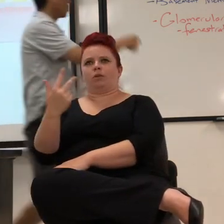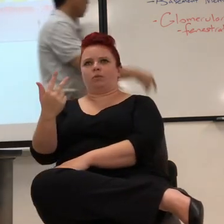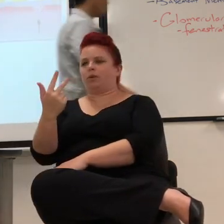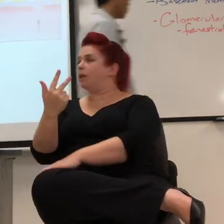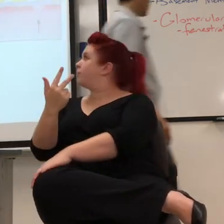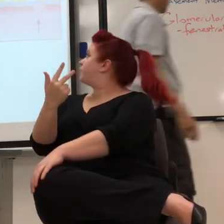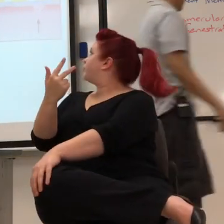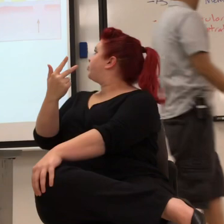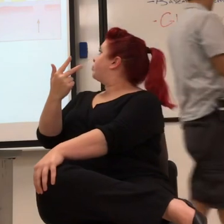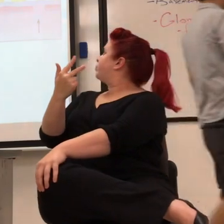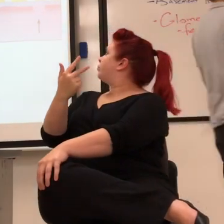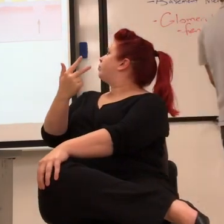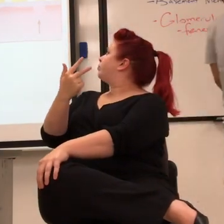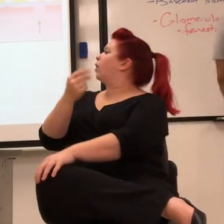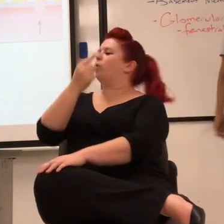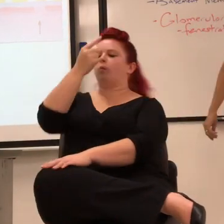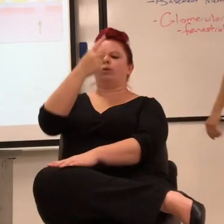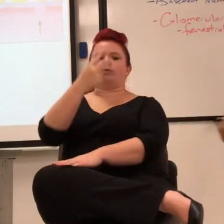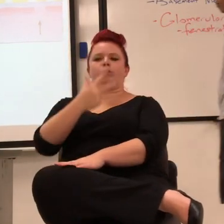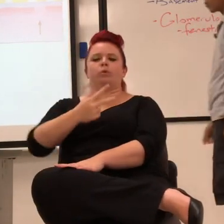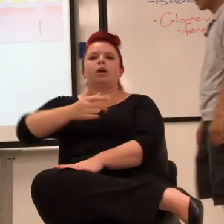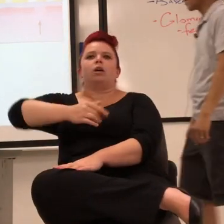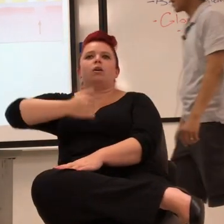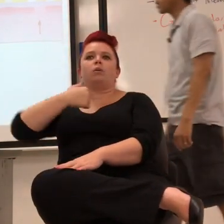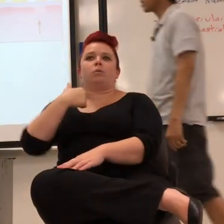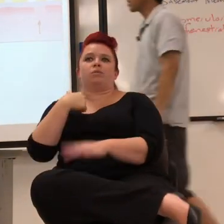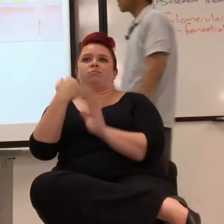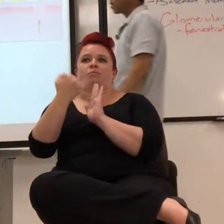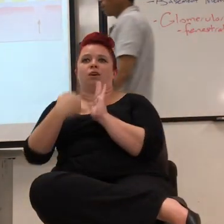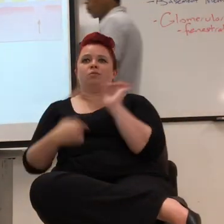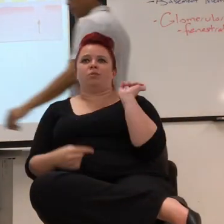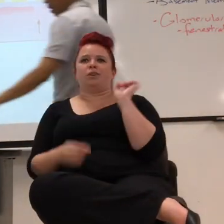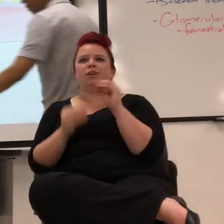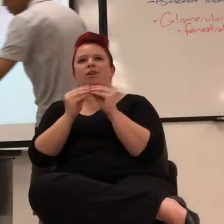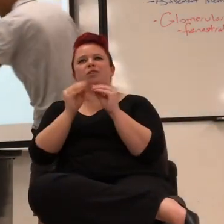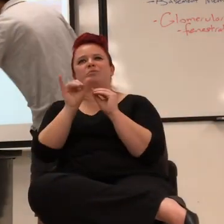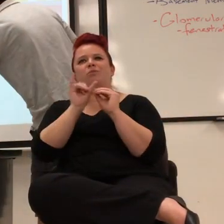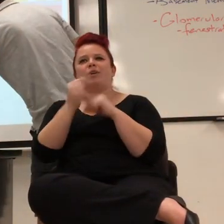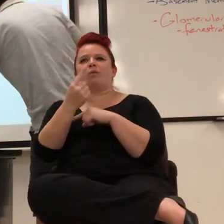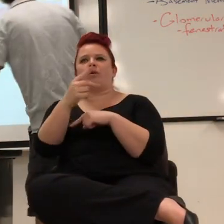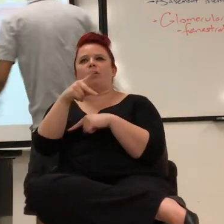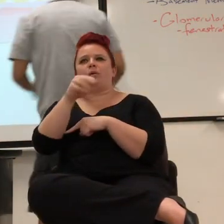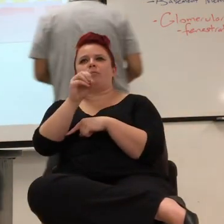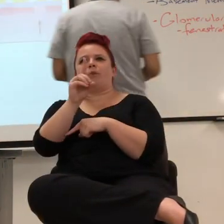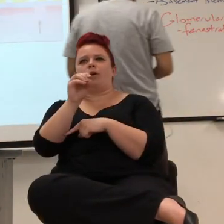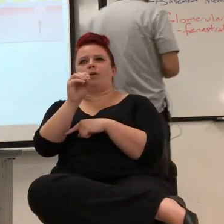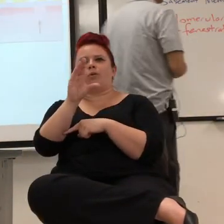So what we drew here was actually more like one podocyte.